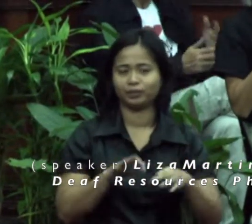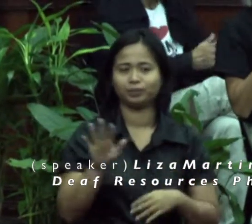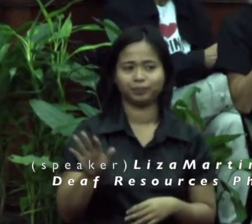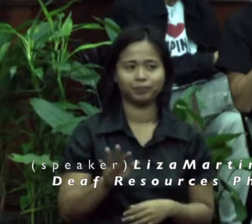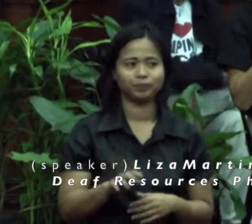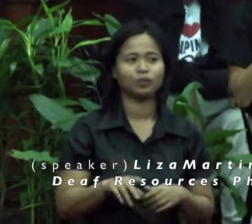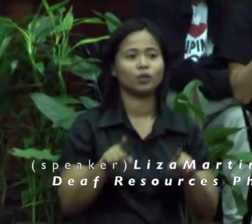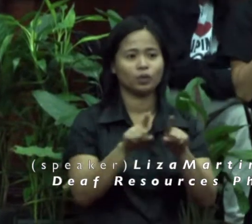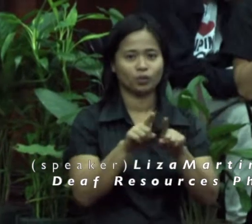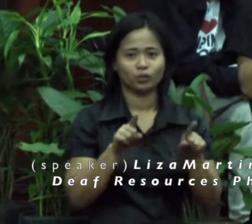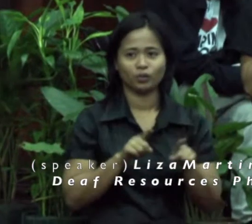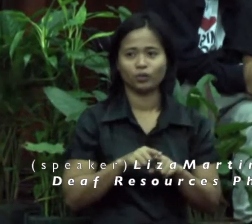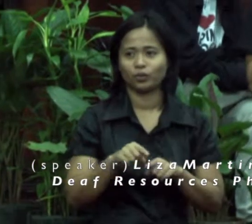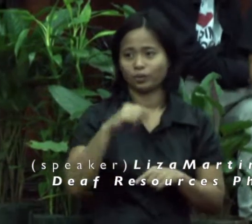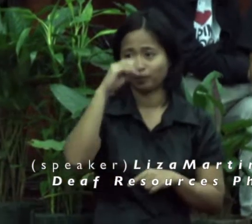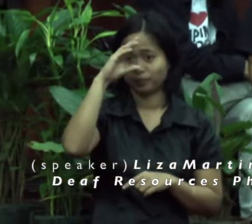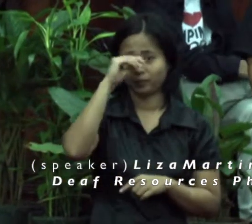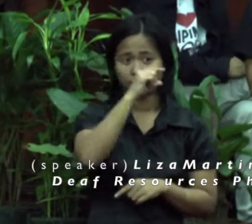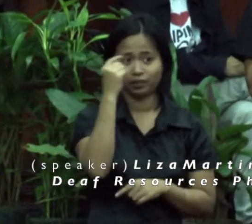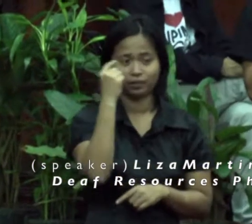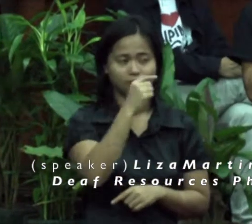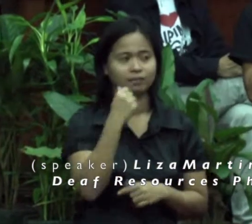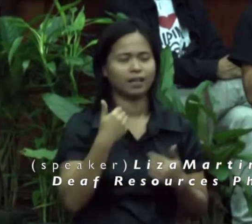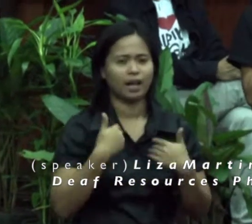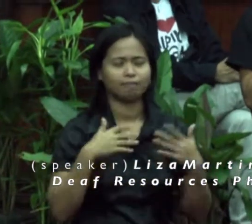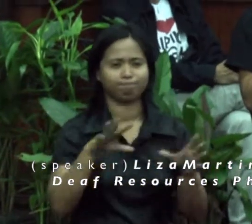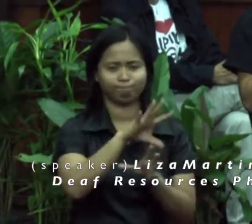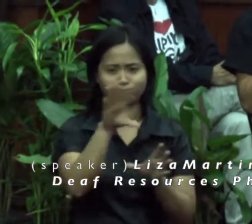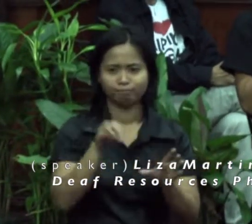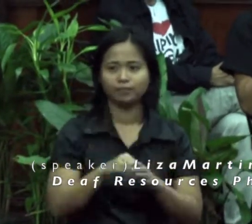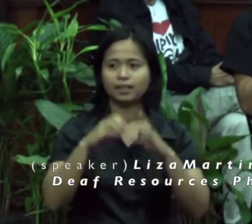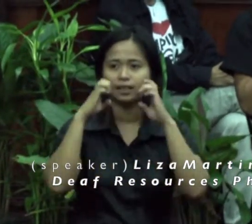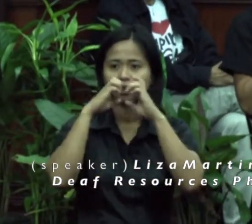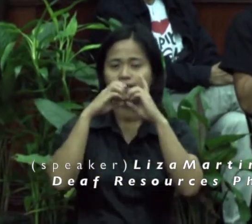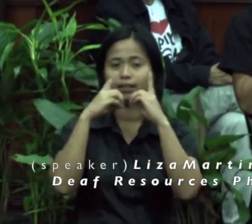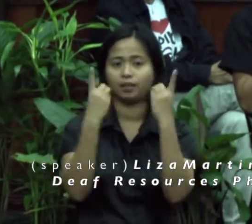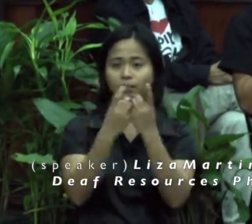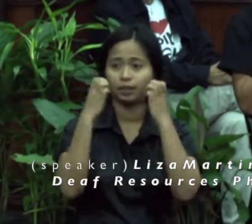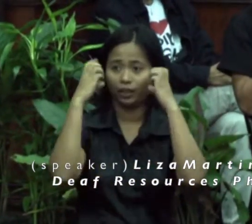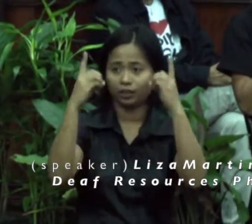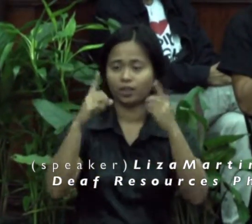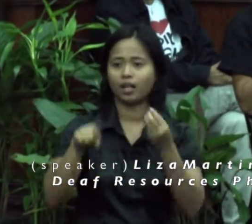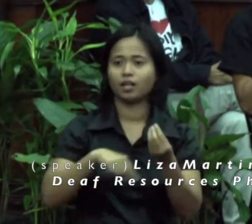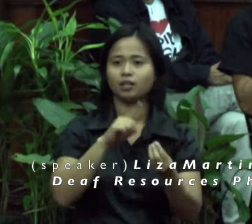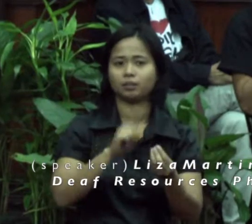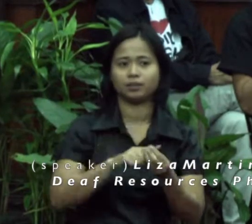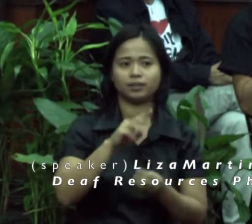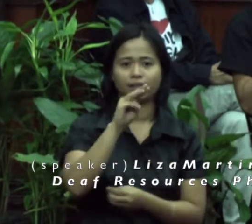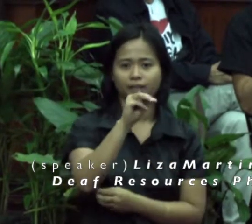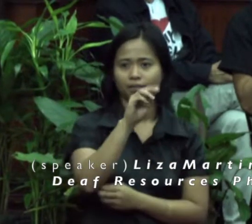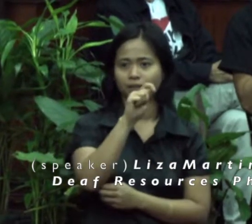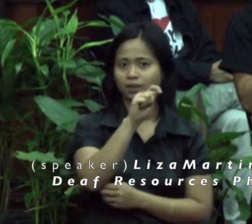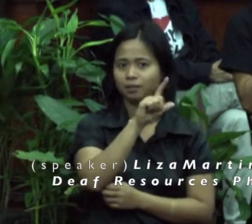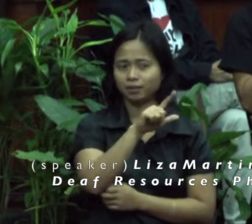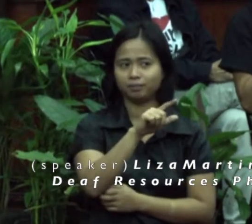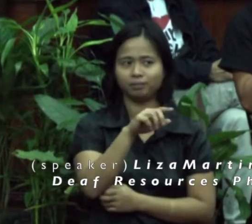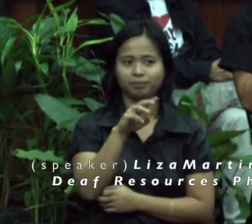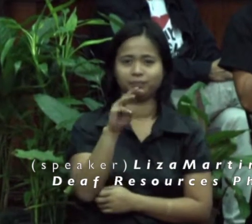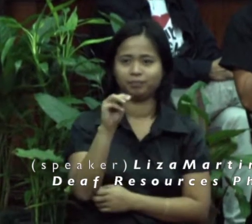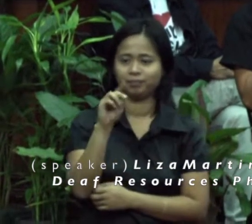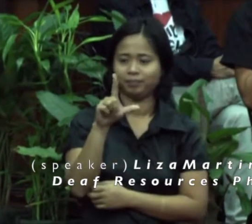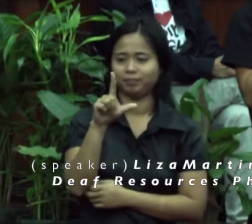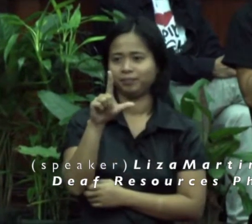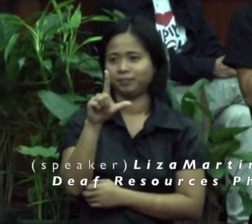Dr. Nolasco jumped into the whole DepEd policy of MTBMLE, Mother